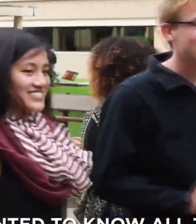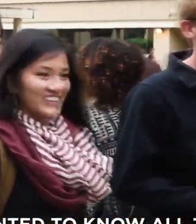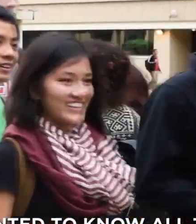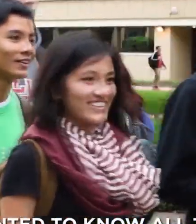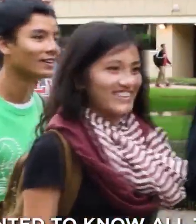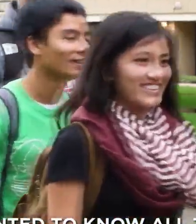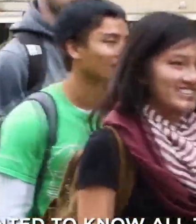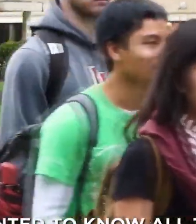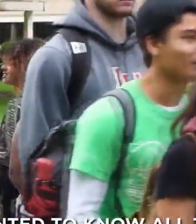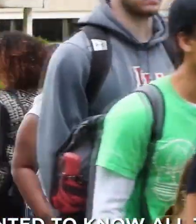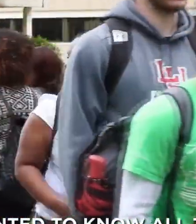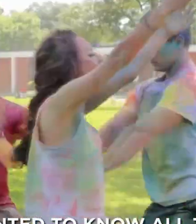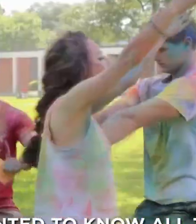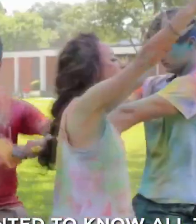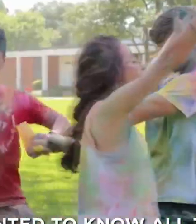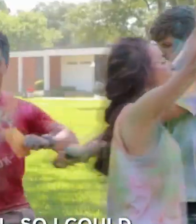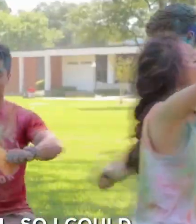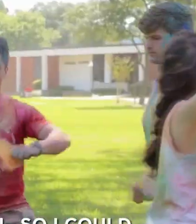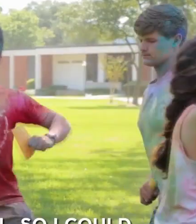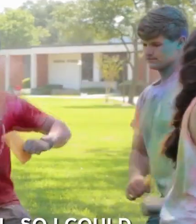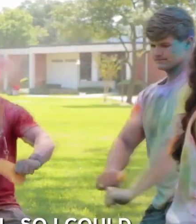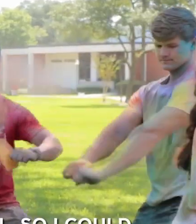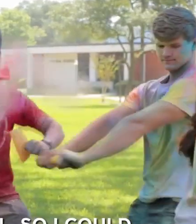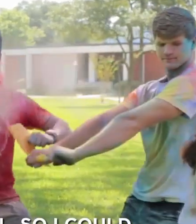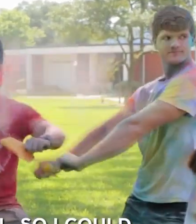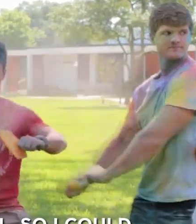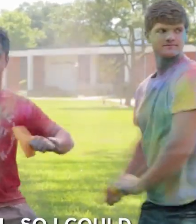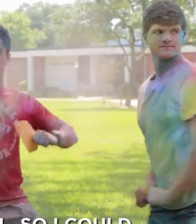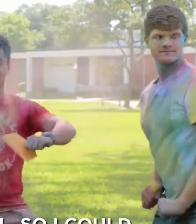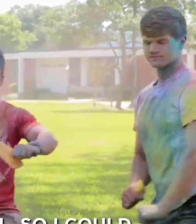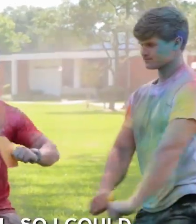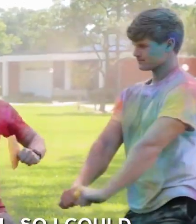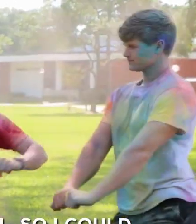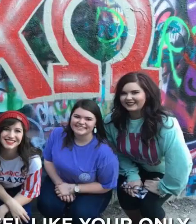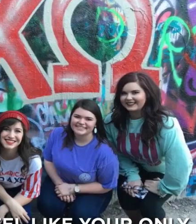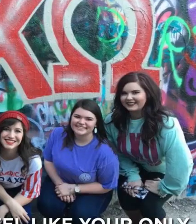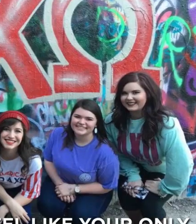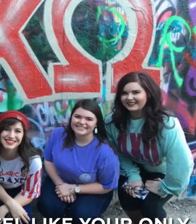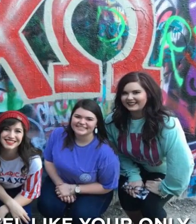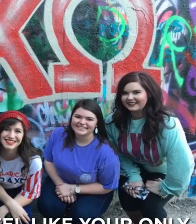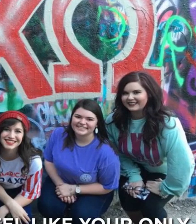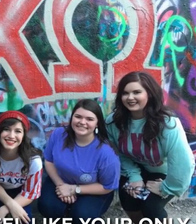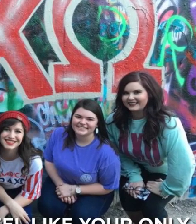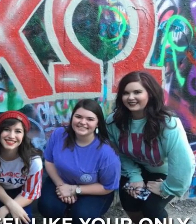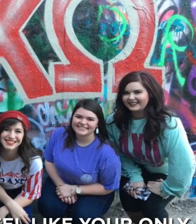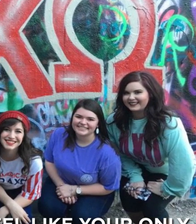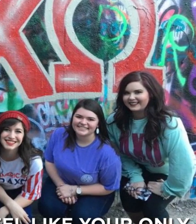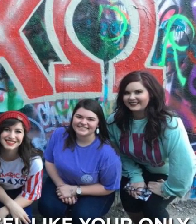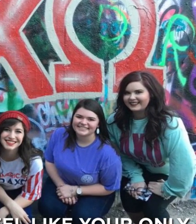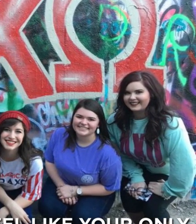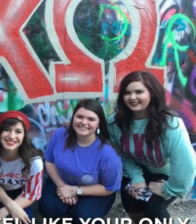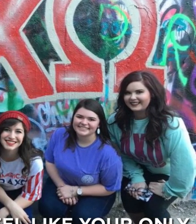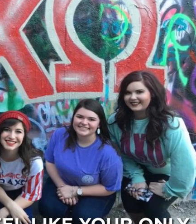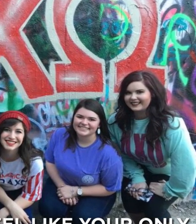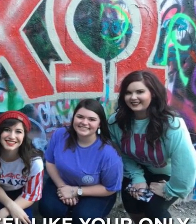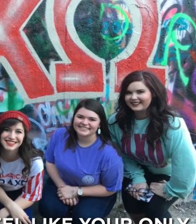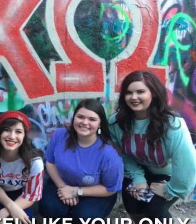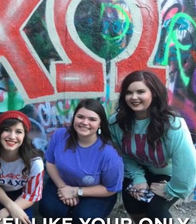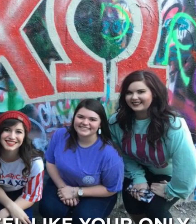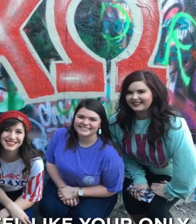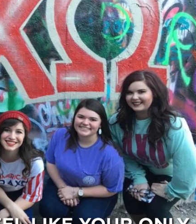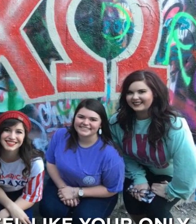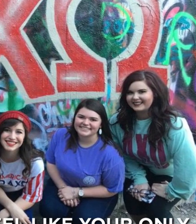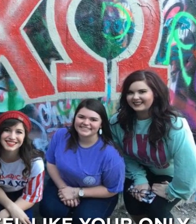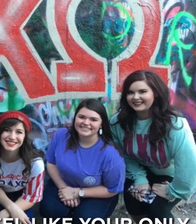know all the little things about this university that were special so I could show other people. Truly here at Lamar, I feel like your only